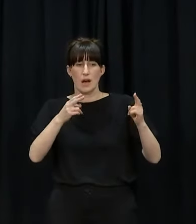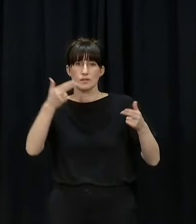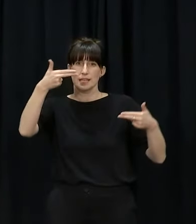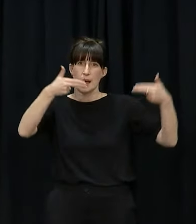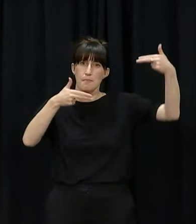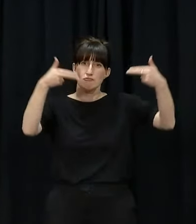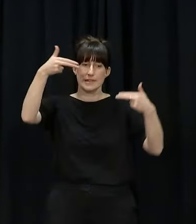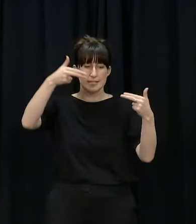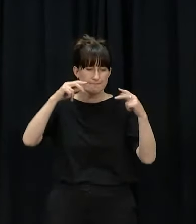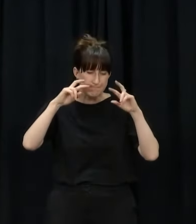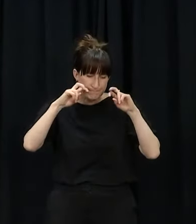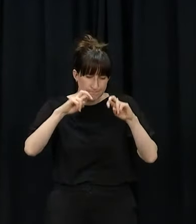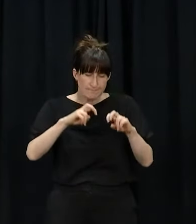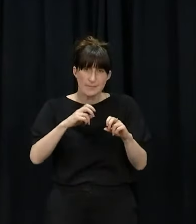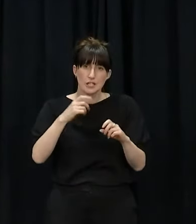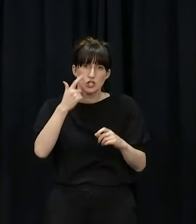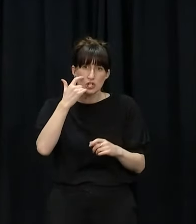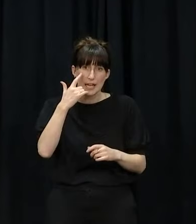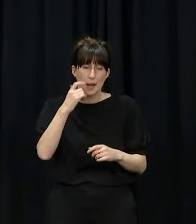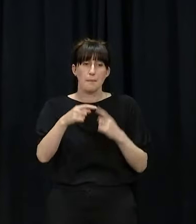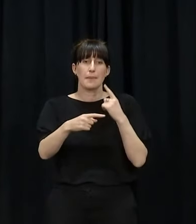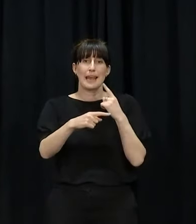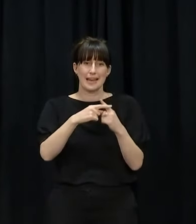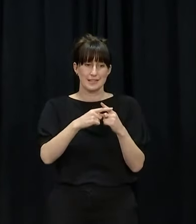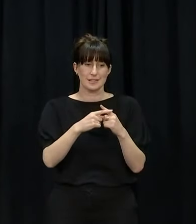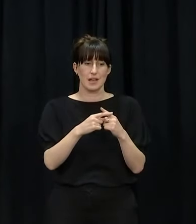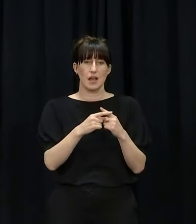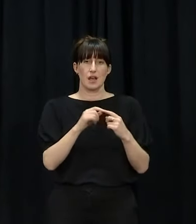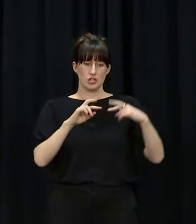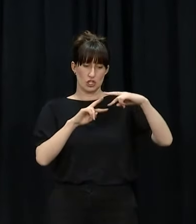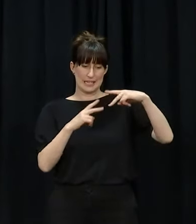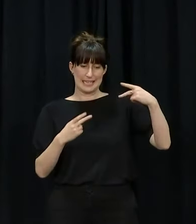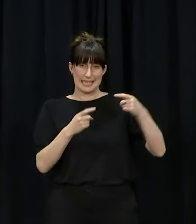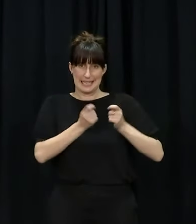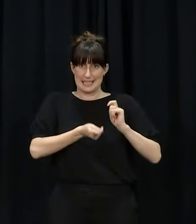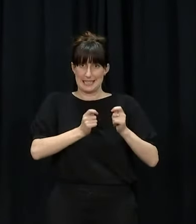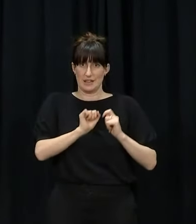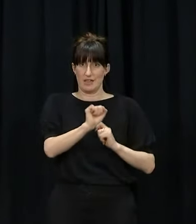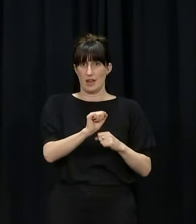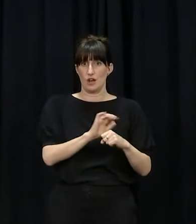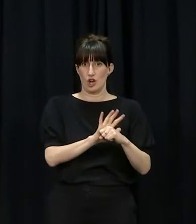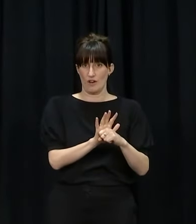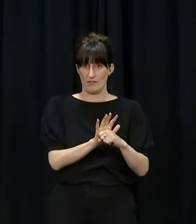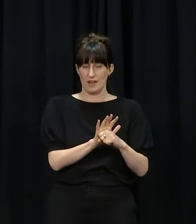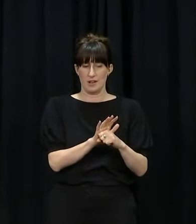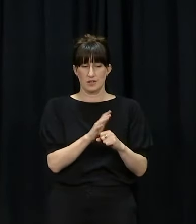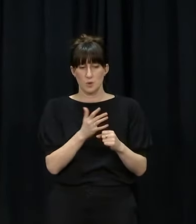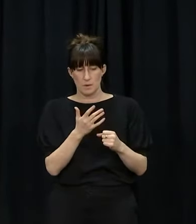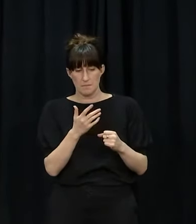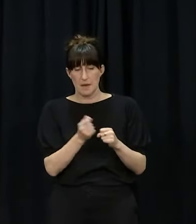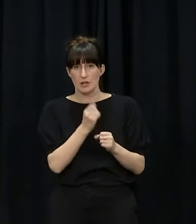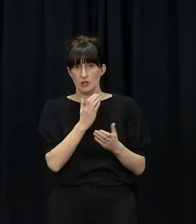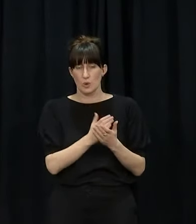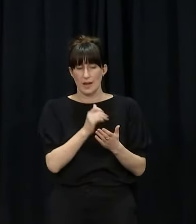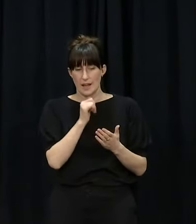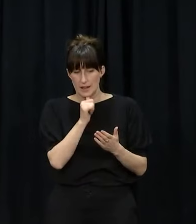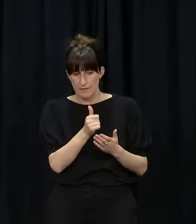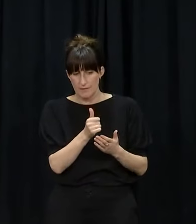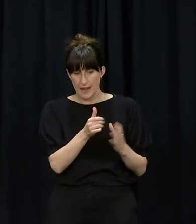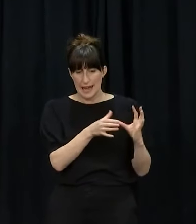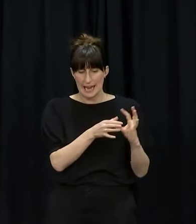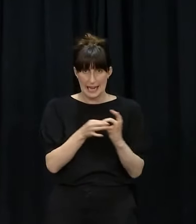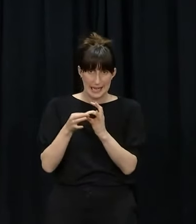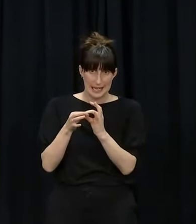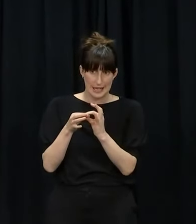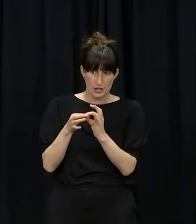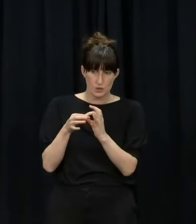genome sequencing on these 3 new cases. That is due later today, and that will help us to confirm the probable link